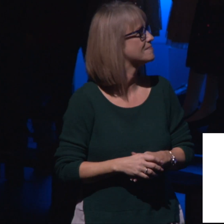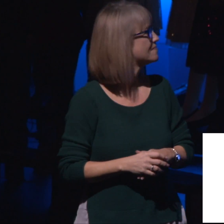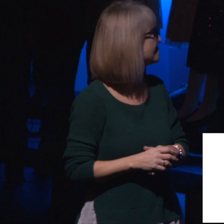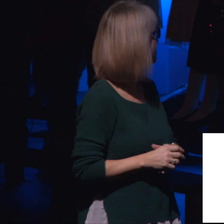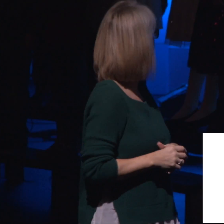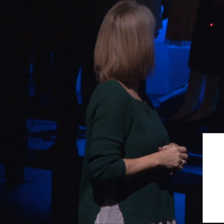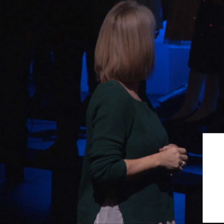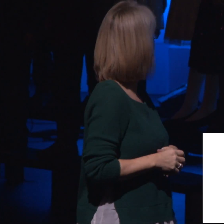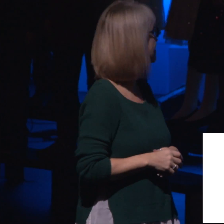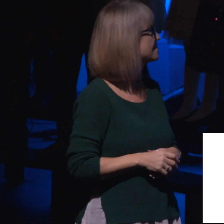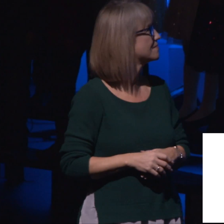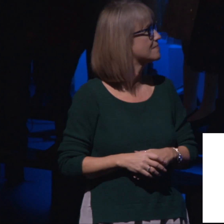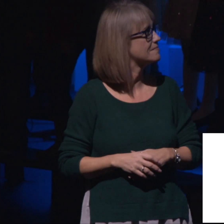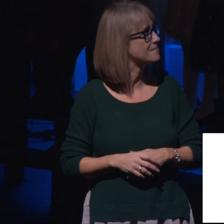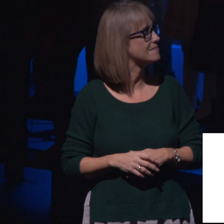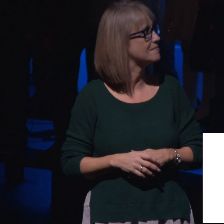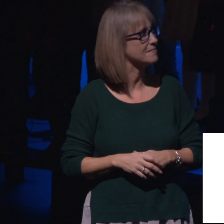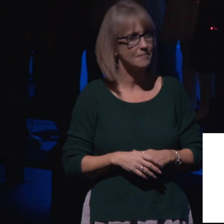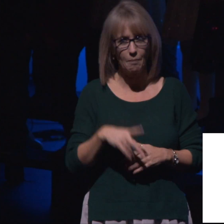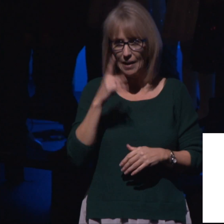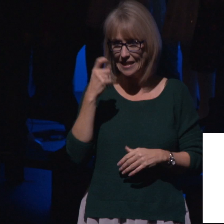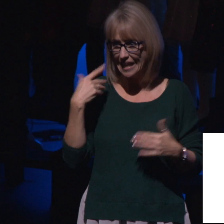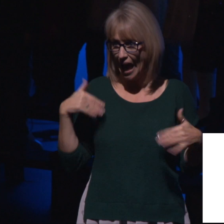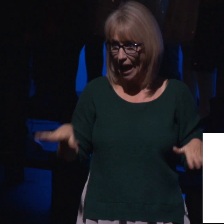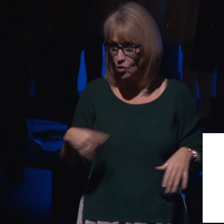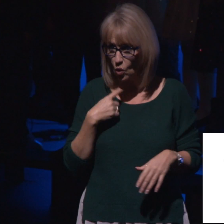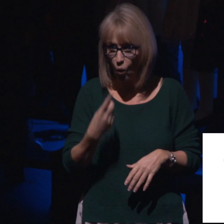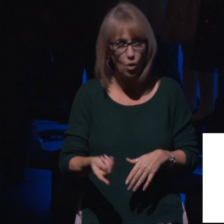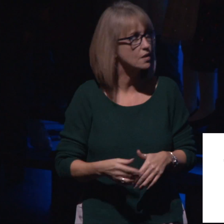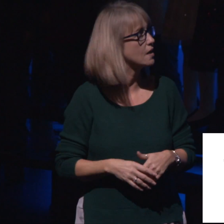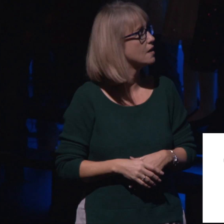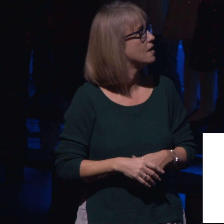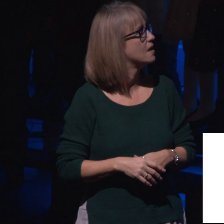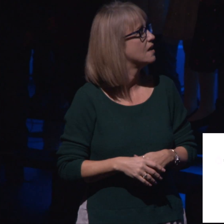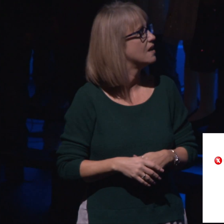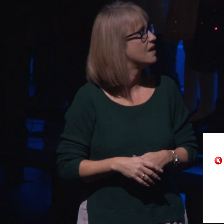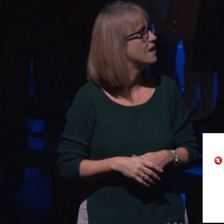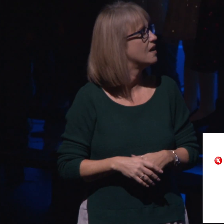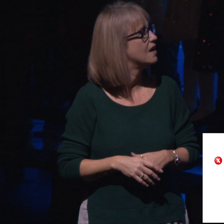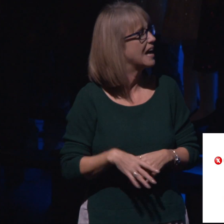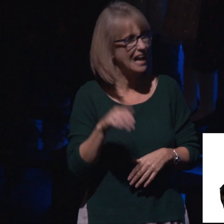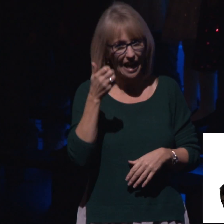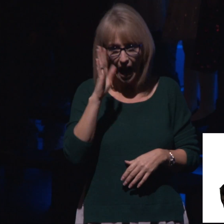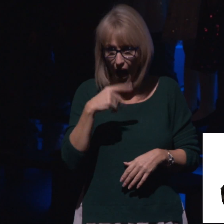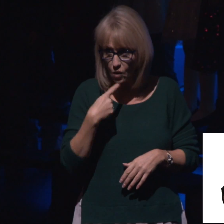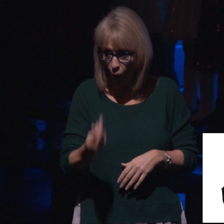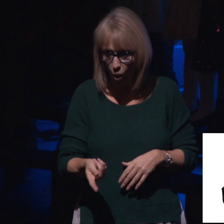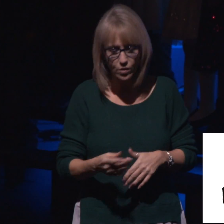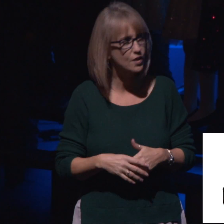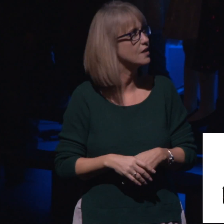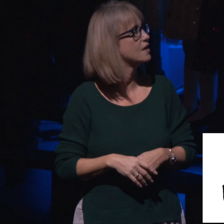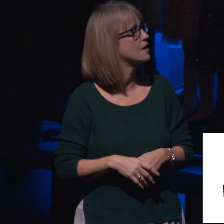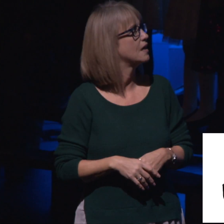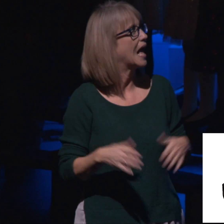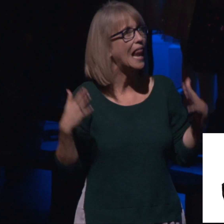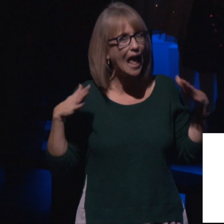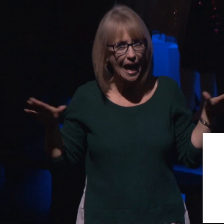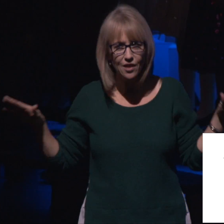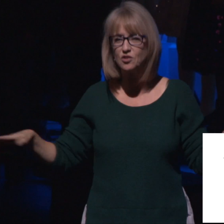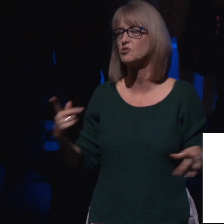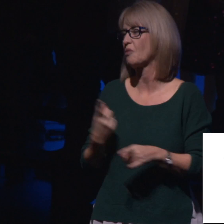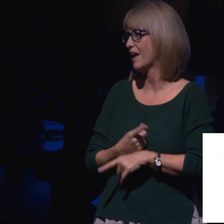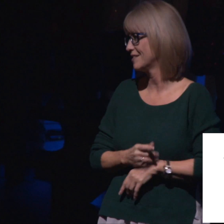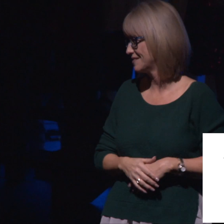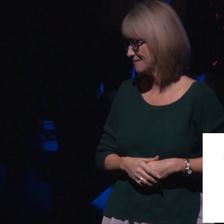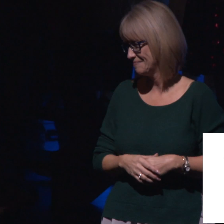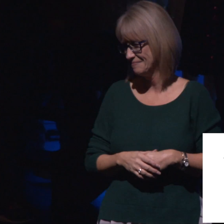'Cause there was an angel that told her. I think God told her. An angel.